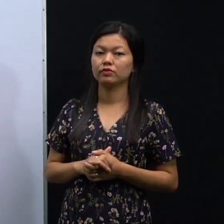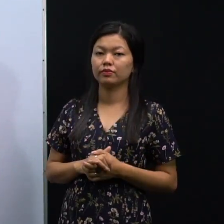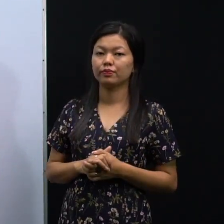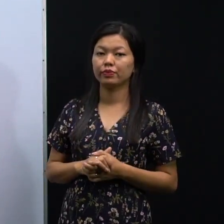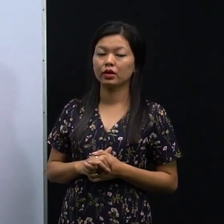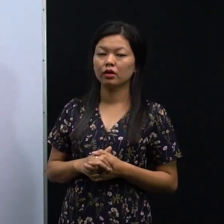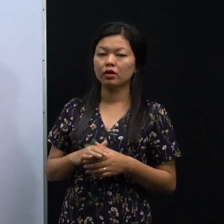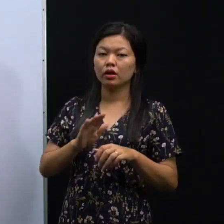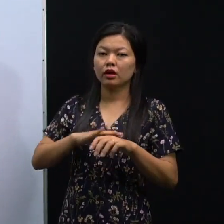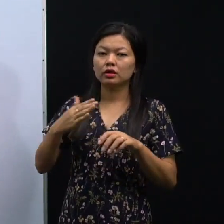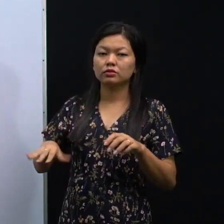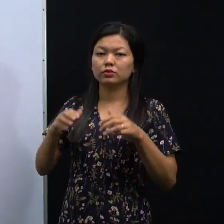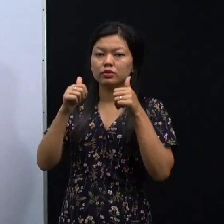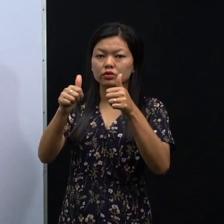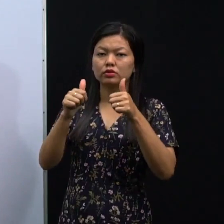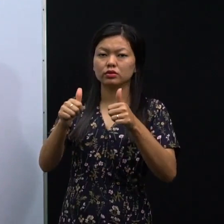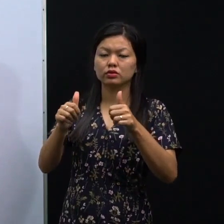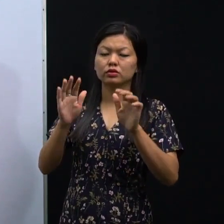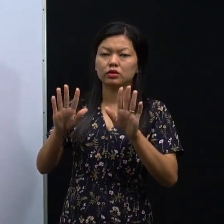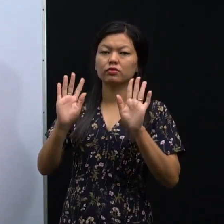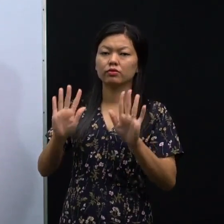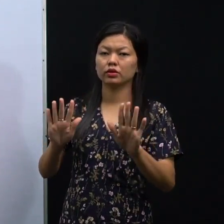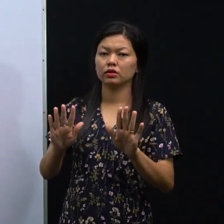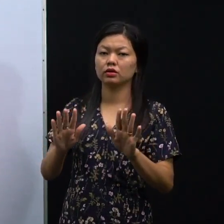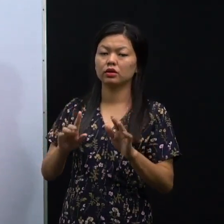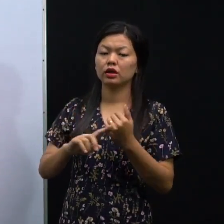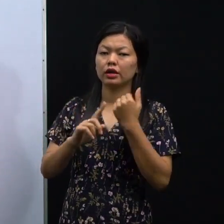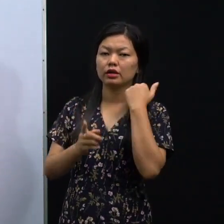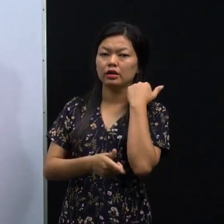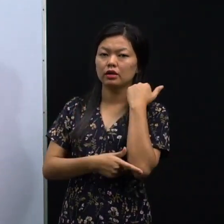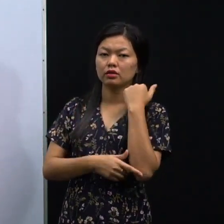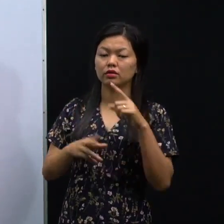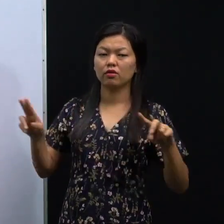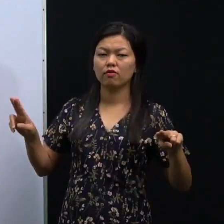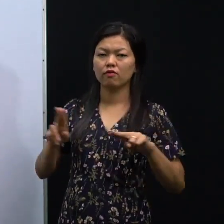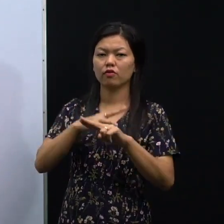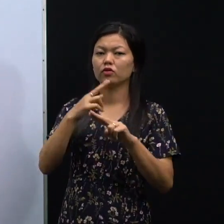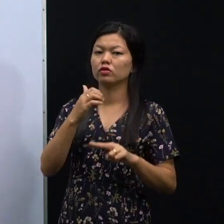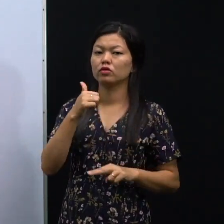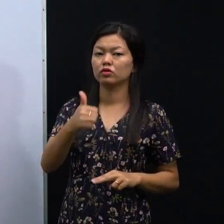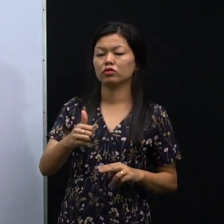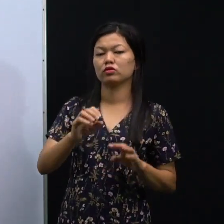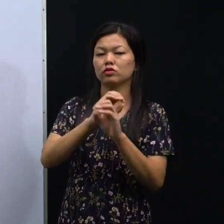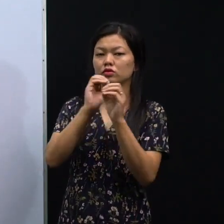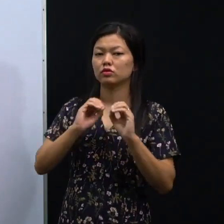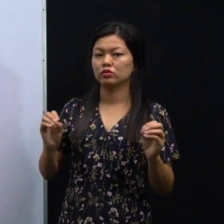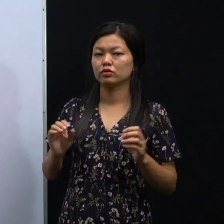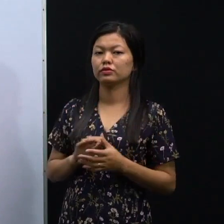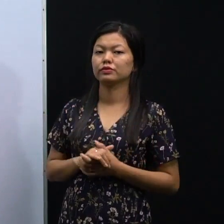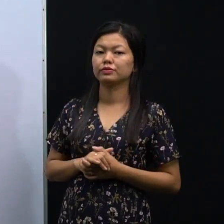atom, but the discovery of nucleus is credited to him. Clear? So now,